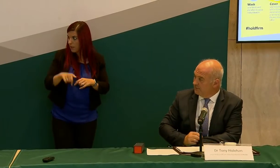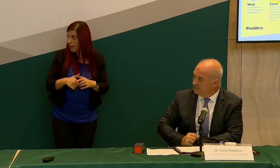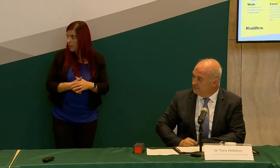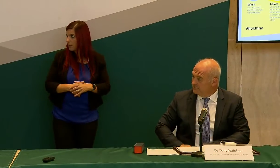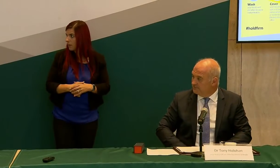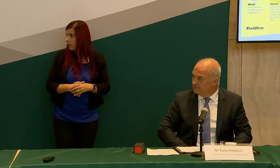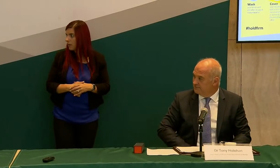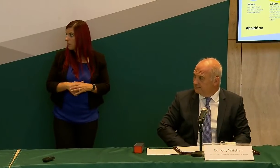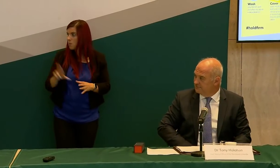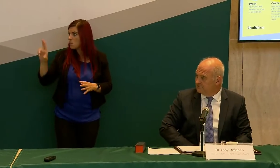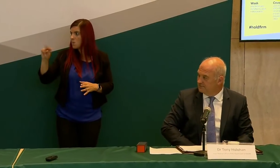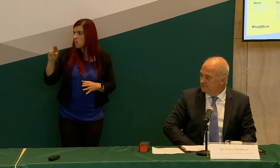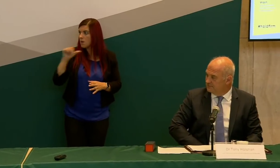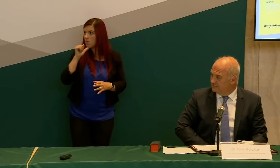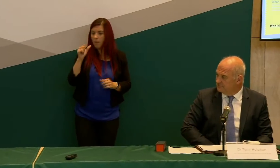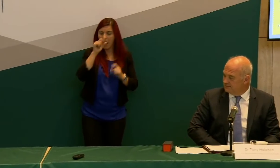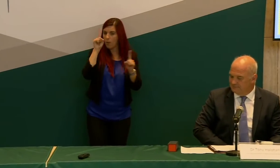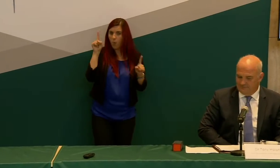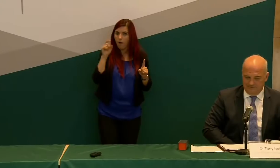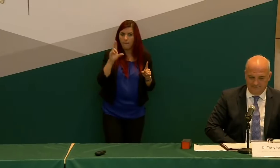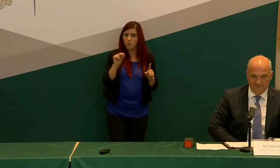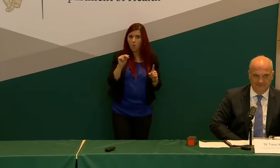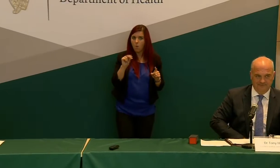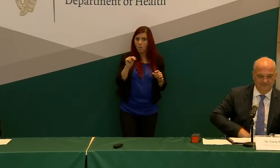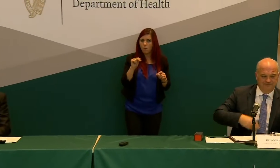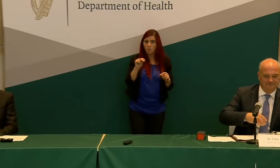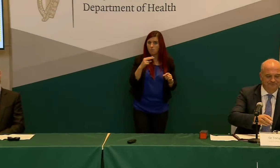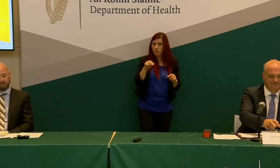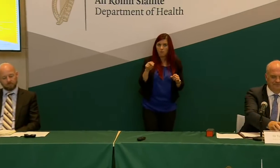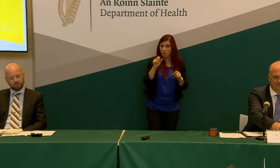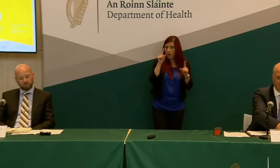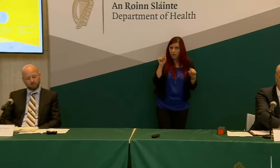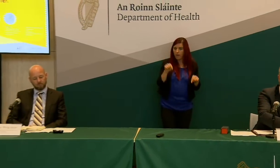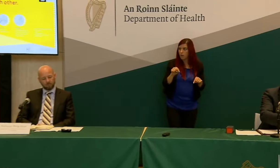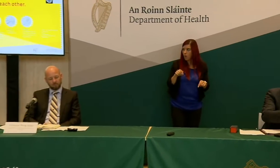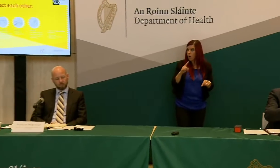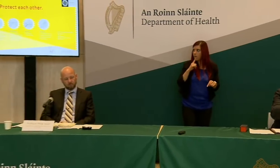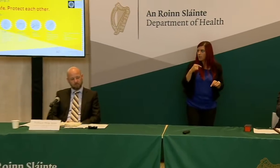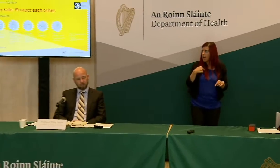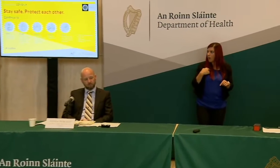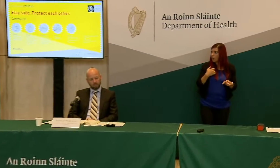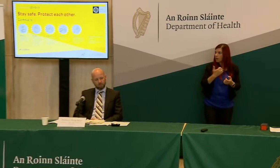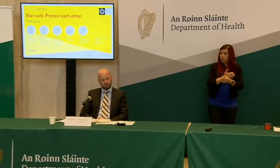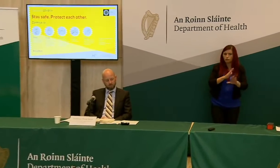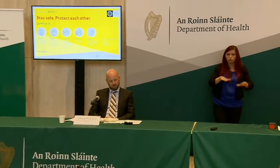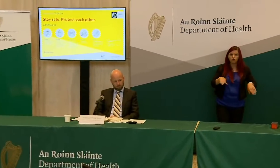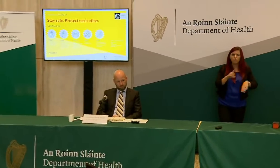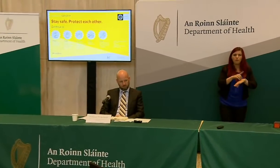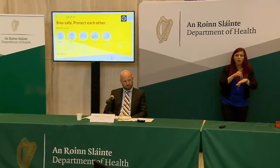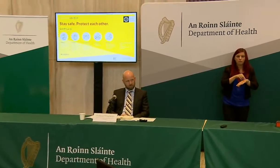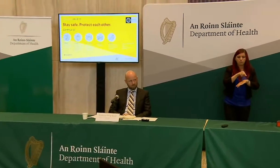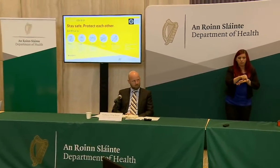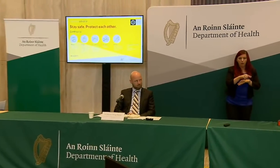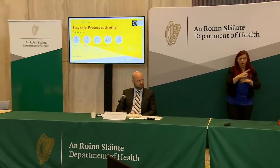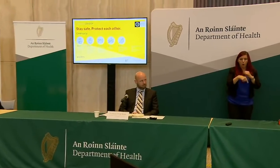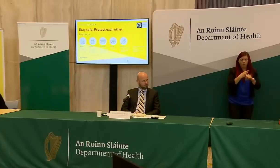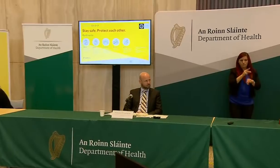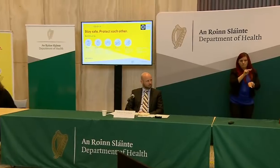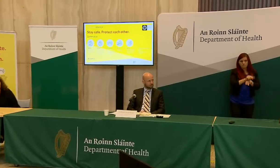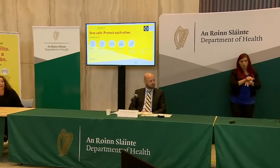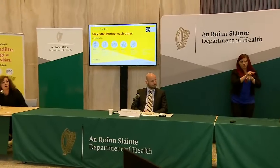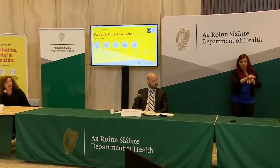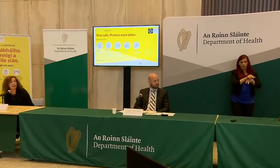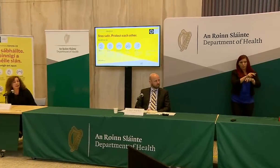Do you want to feel it? Not that I'm aware of, but our paediatricians are always monitoring our